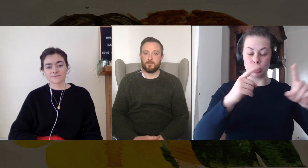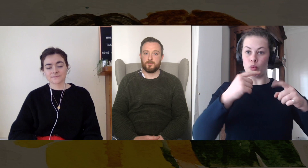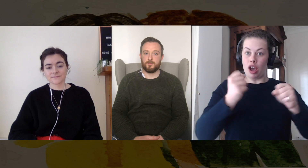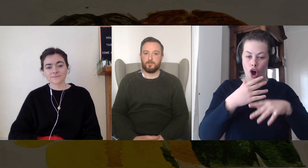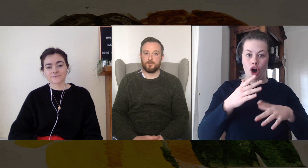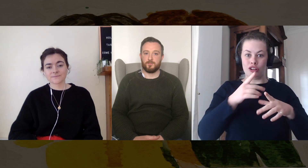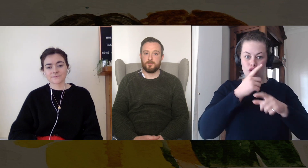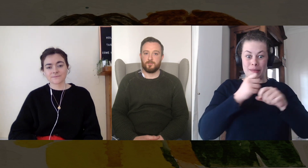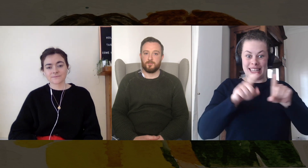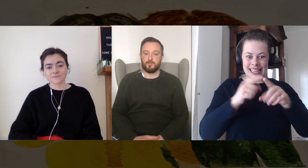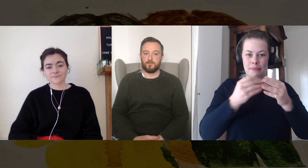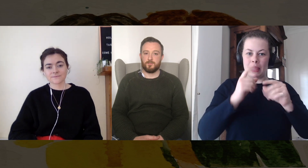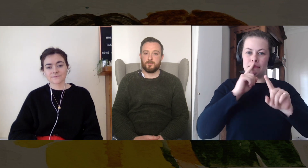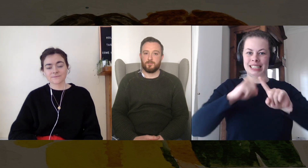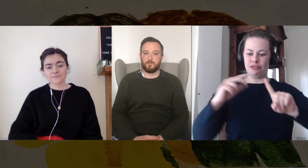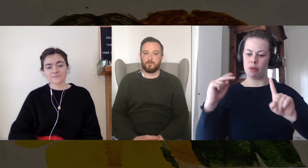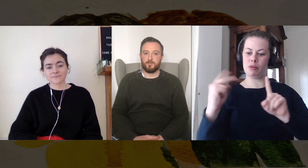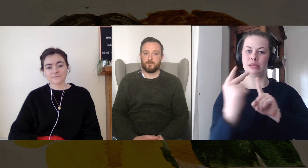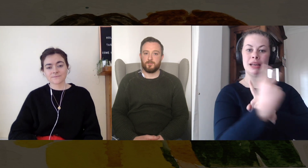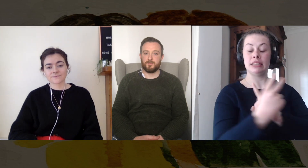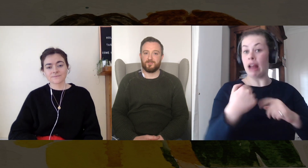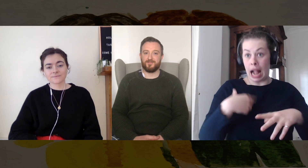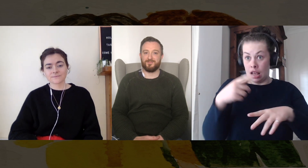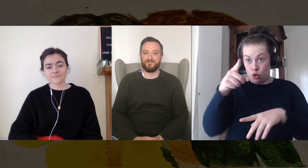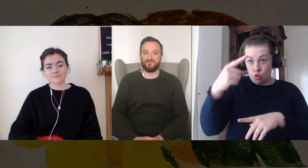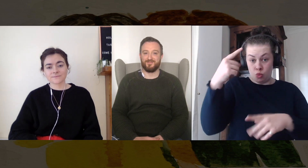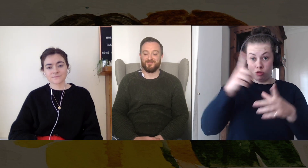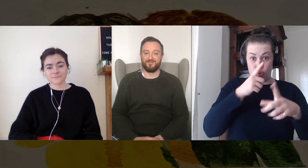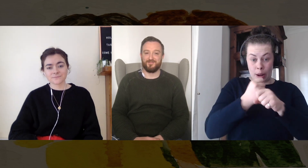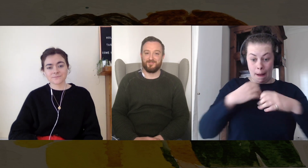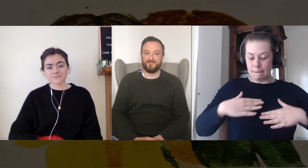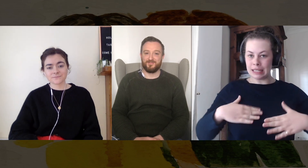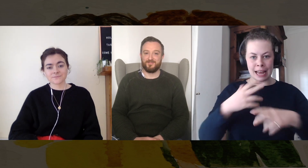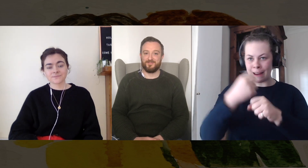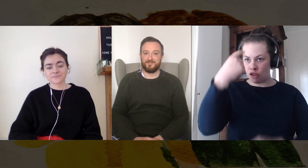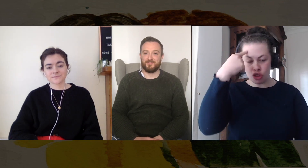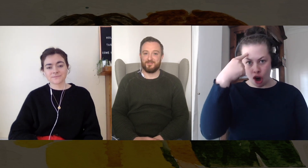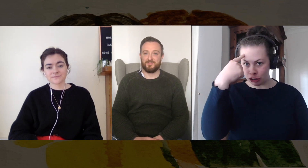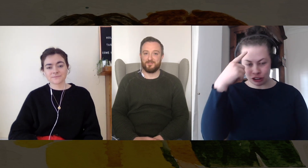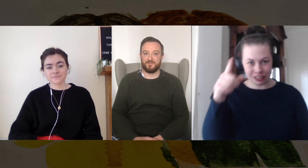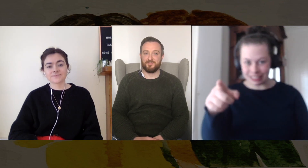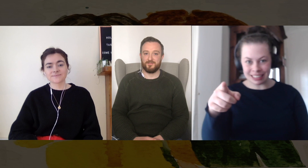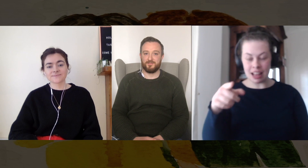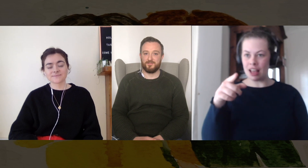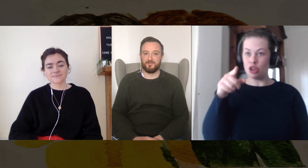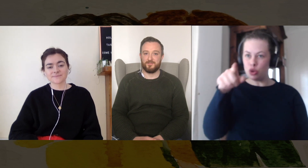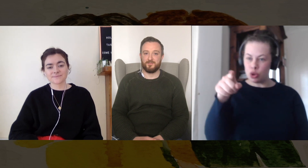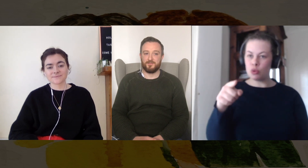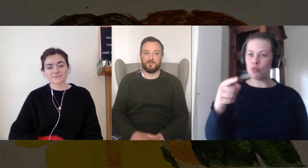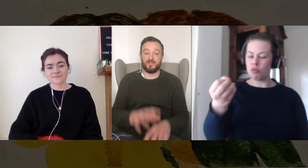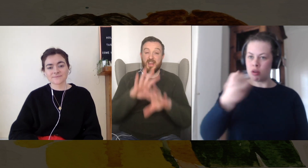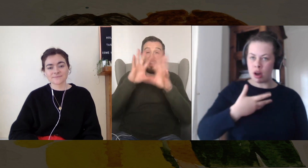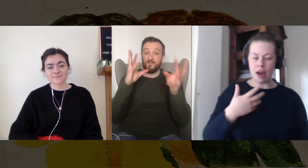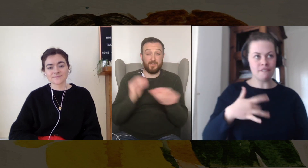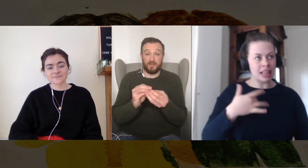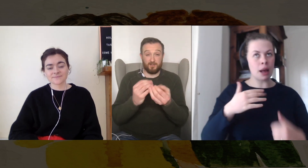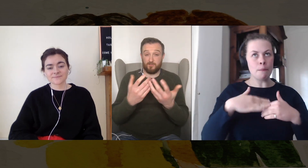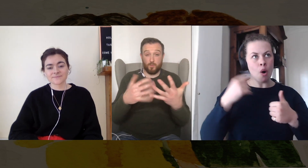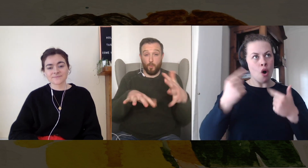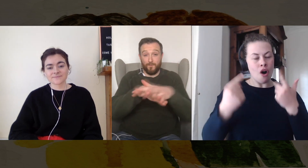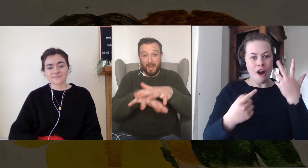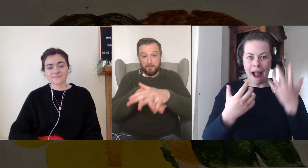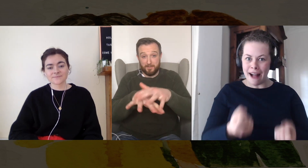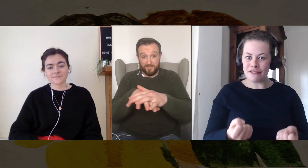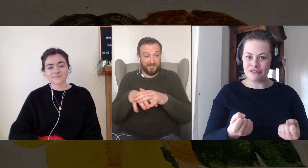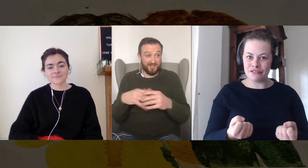we interact as a team. You look a lot at the anatomy. Like we all think about various aspects of what we do, but in different ways. Yeah. So